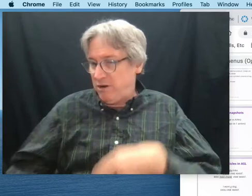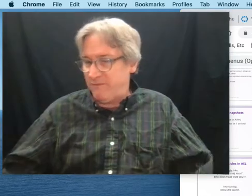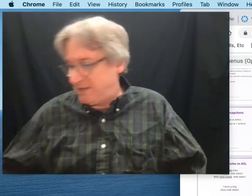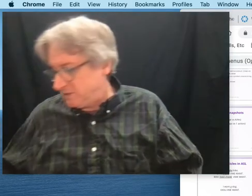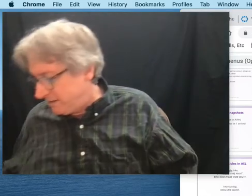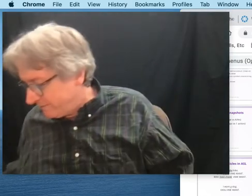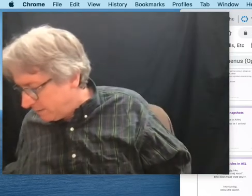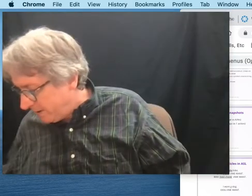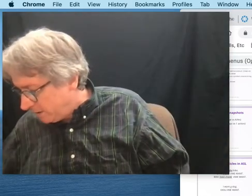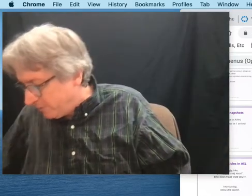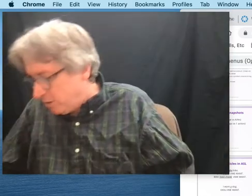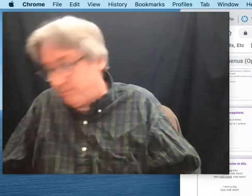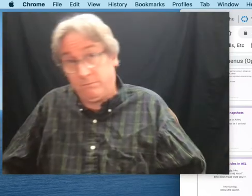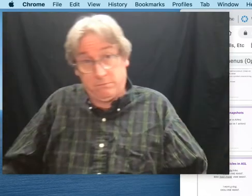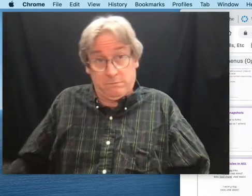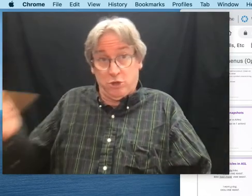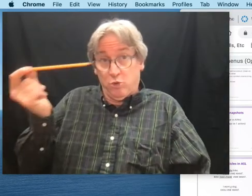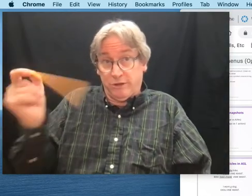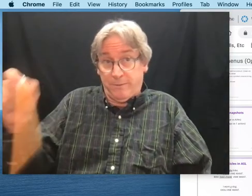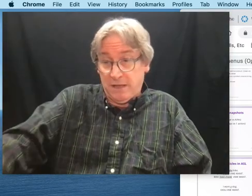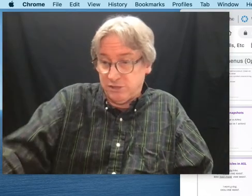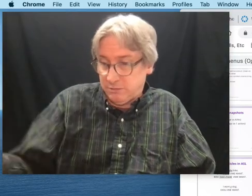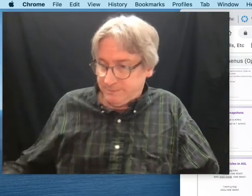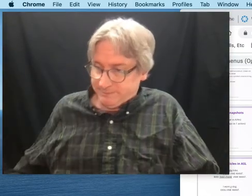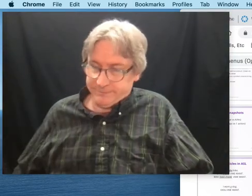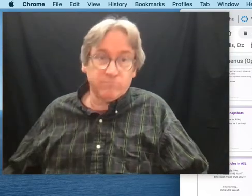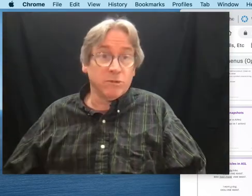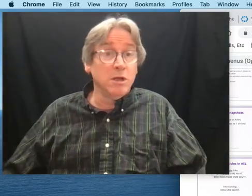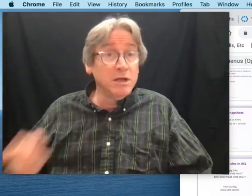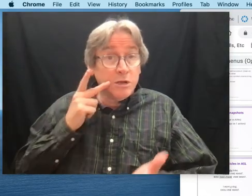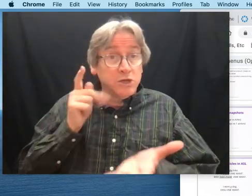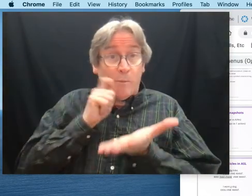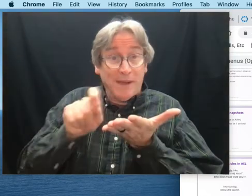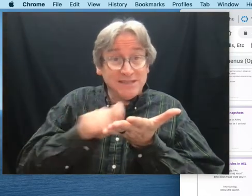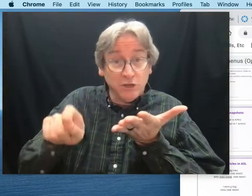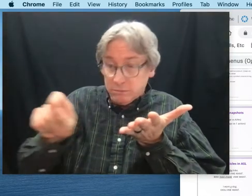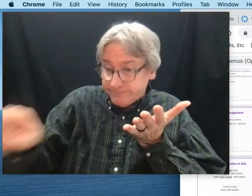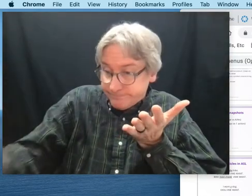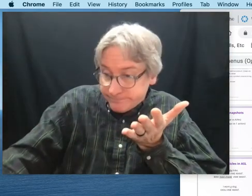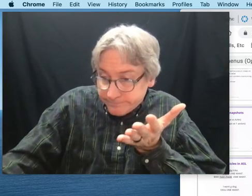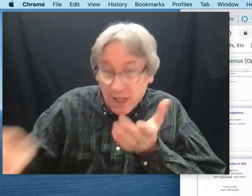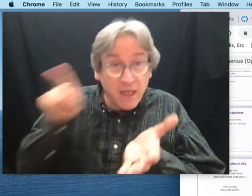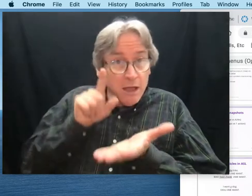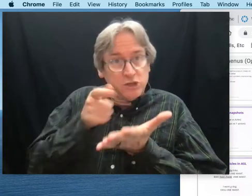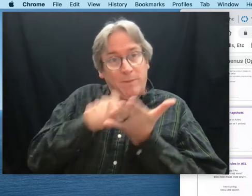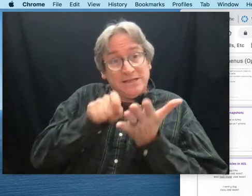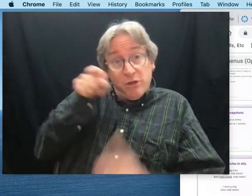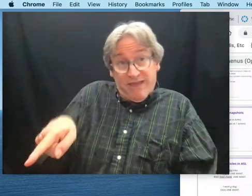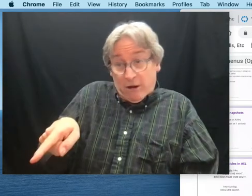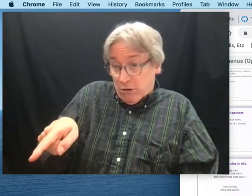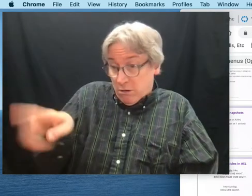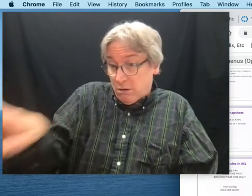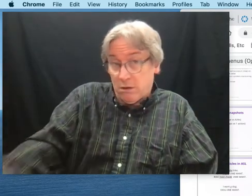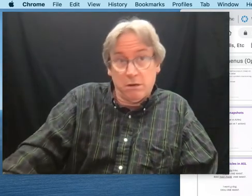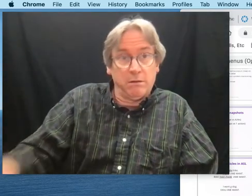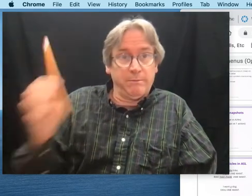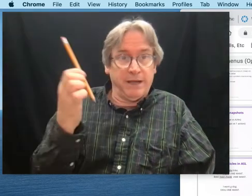I don't have a pencil out. I've got a pen. Here we go. Want the pencil. So pencil. So pencil